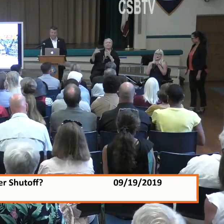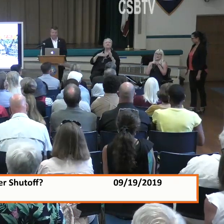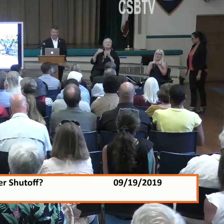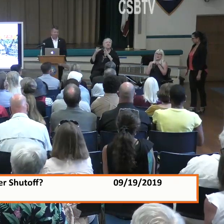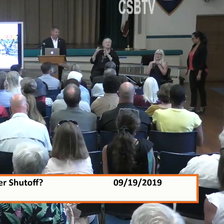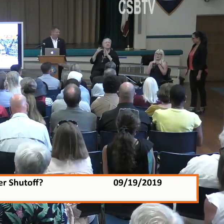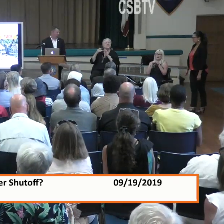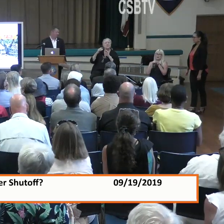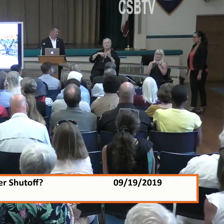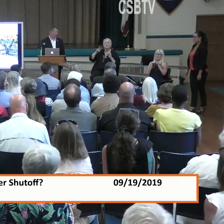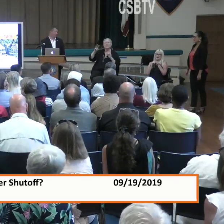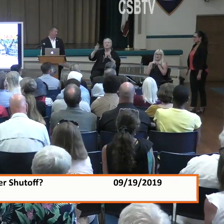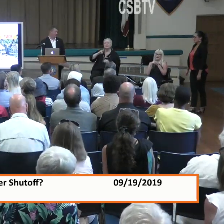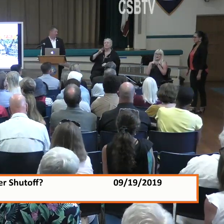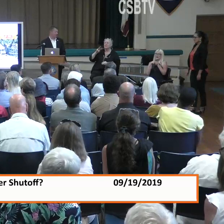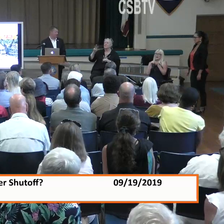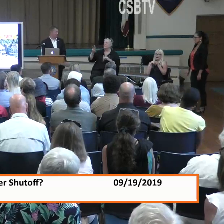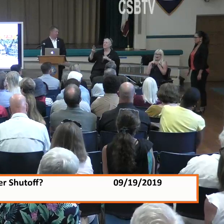us. Our website is